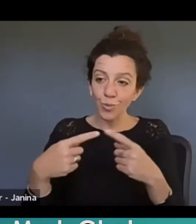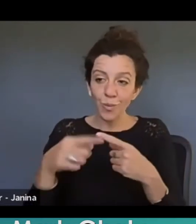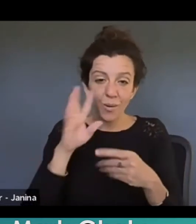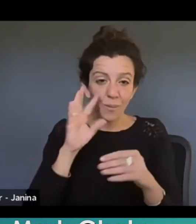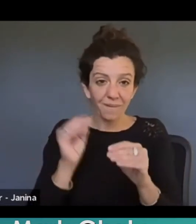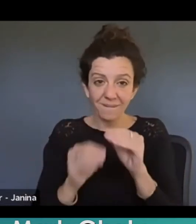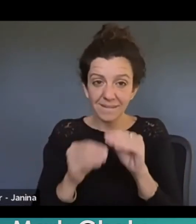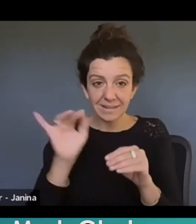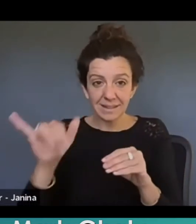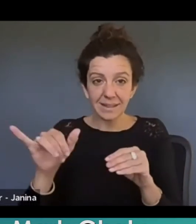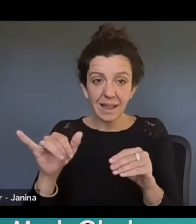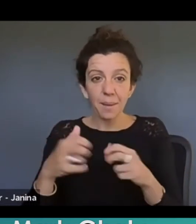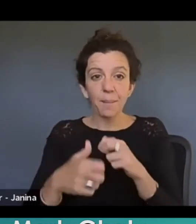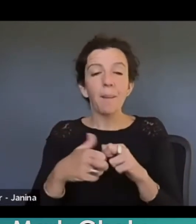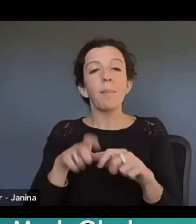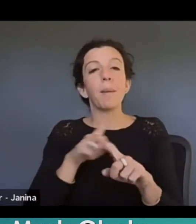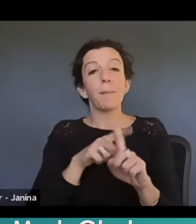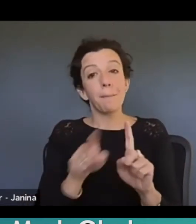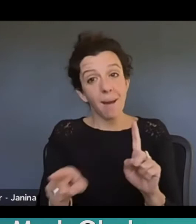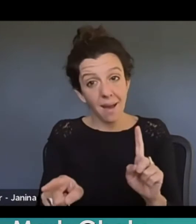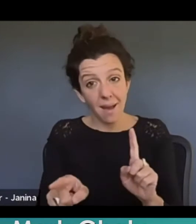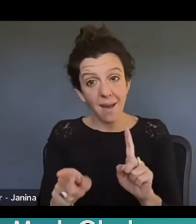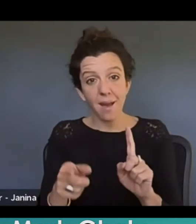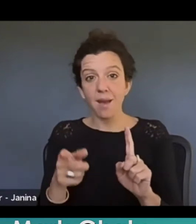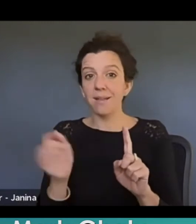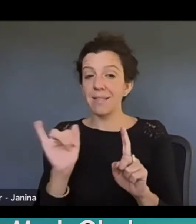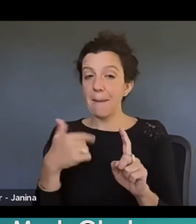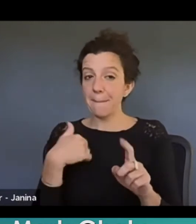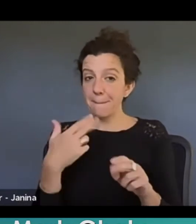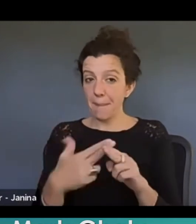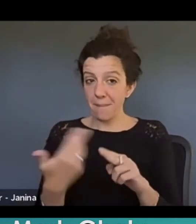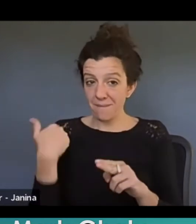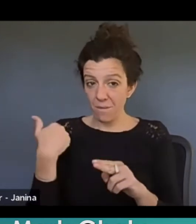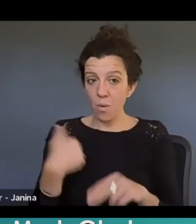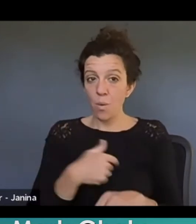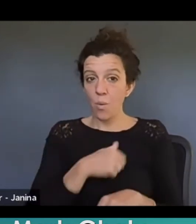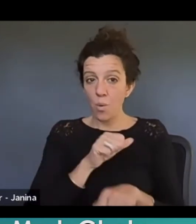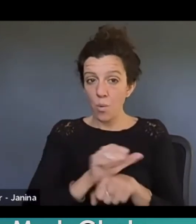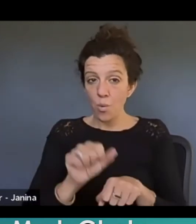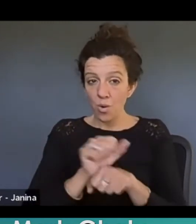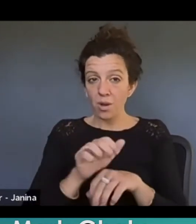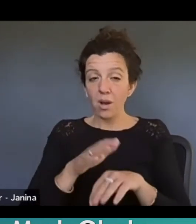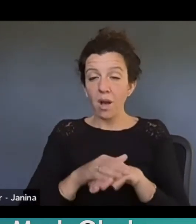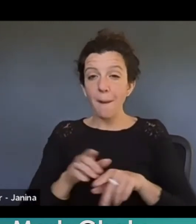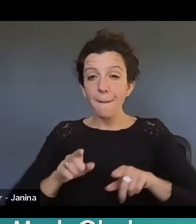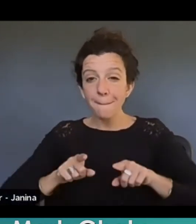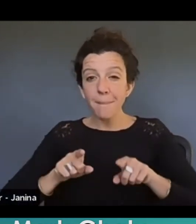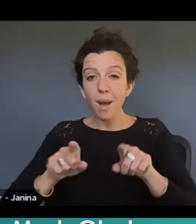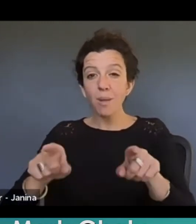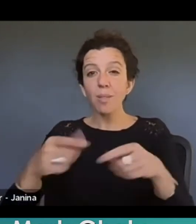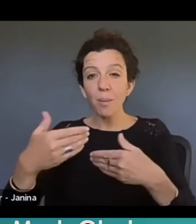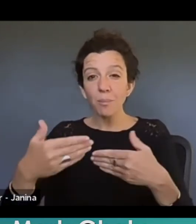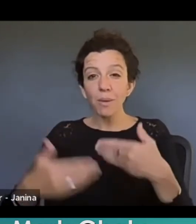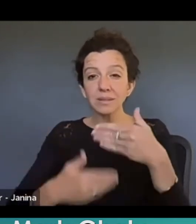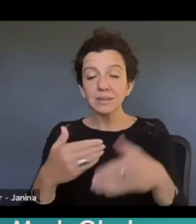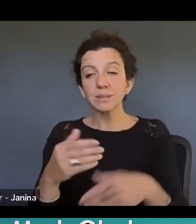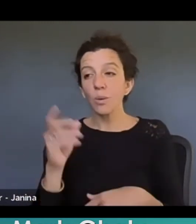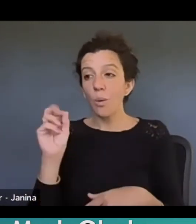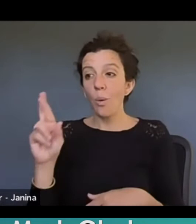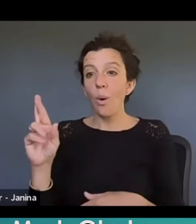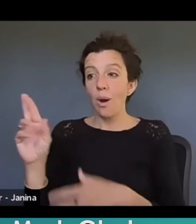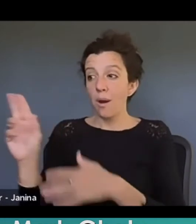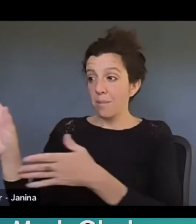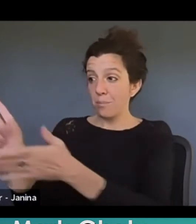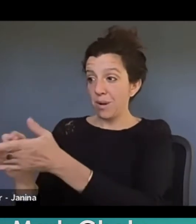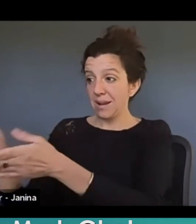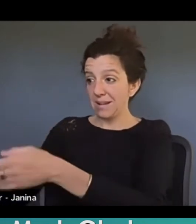problem. But in the meantime, as I mentioned earlier, we are working on parallel processes, manual processes, to get the